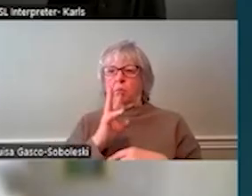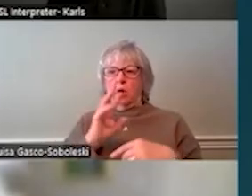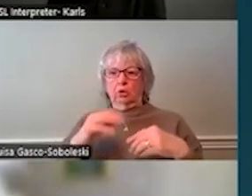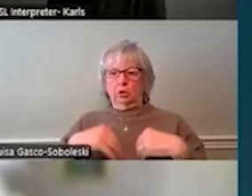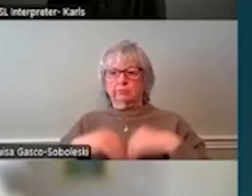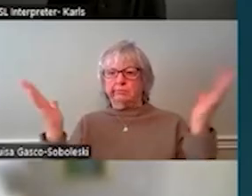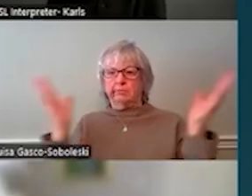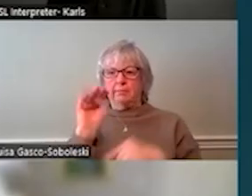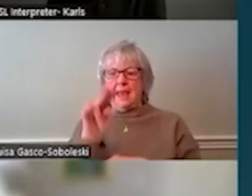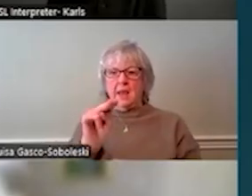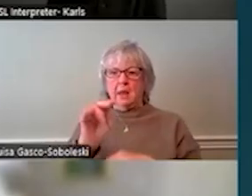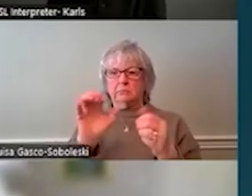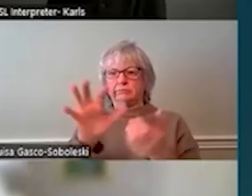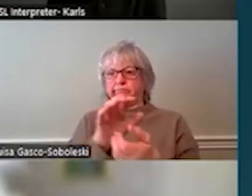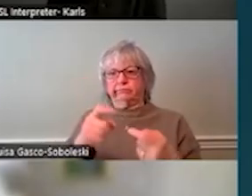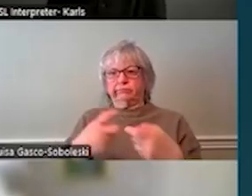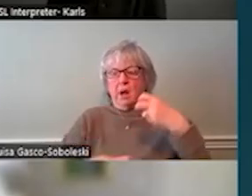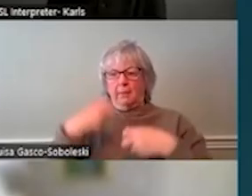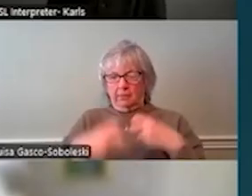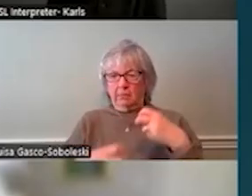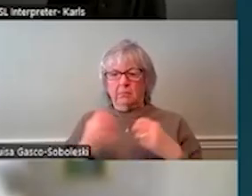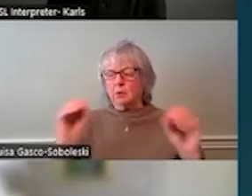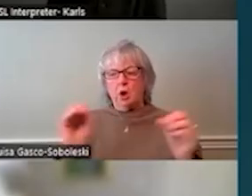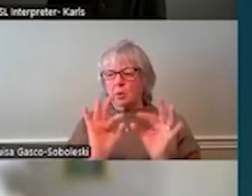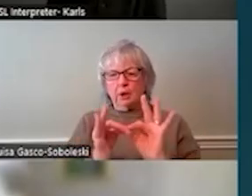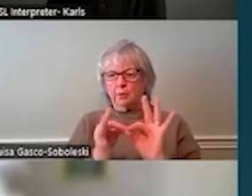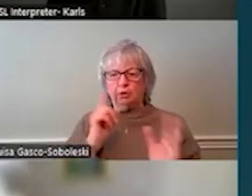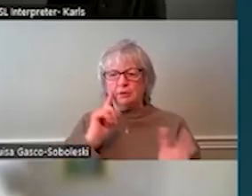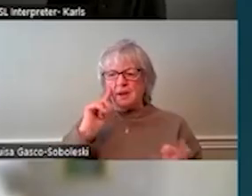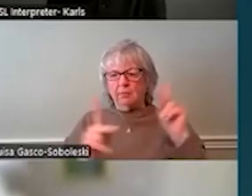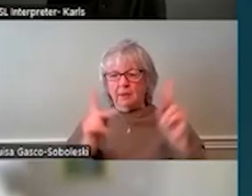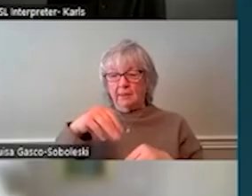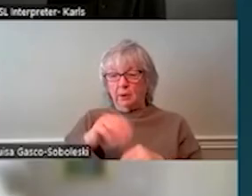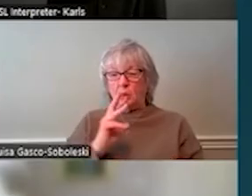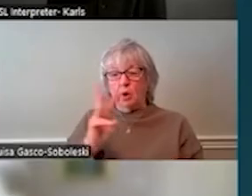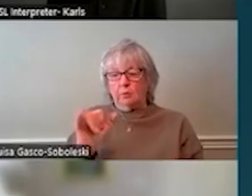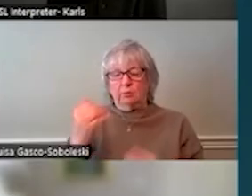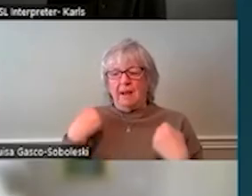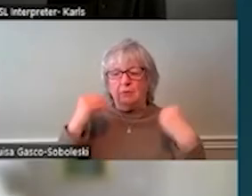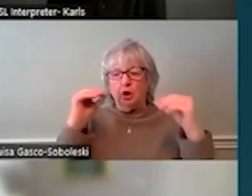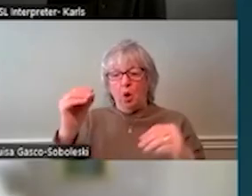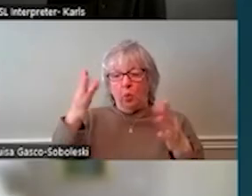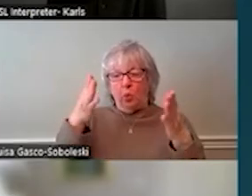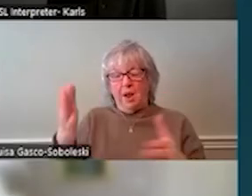if there was a hurricane or if there was a water main break and there's no interpreter